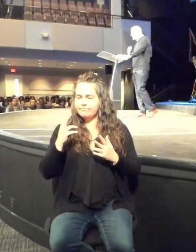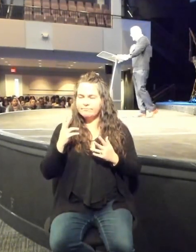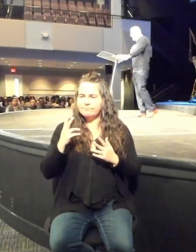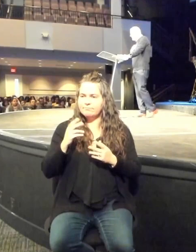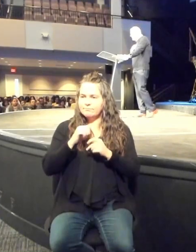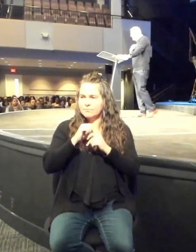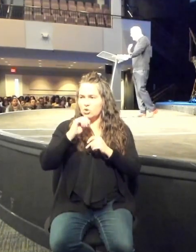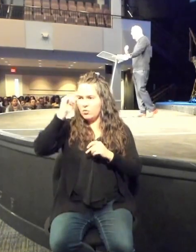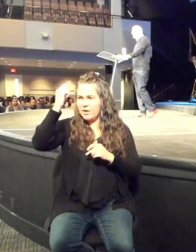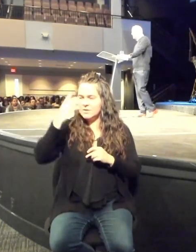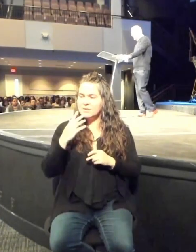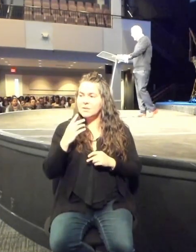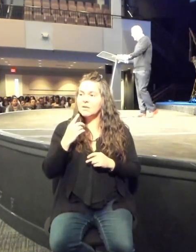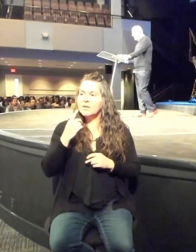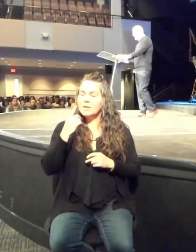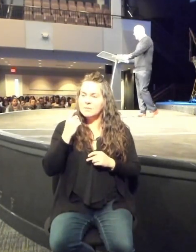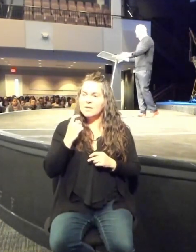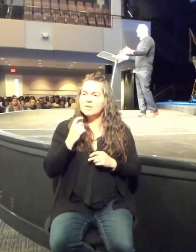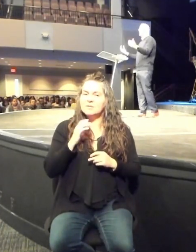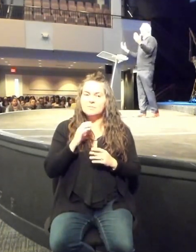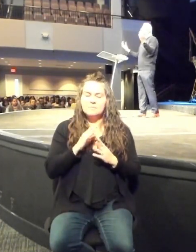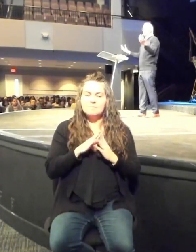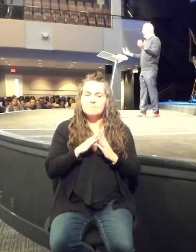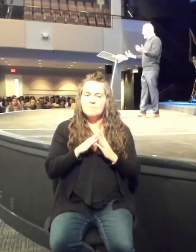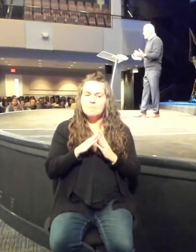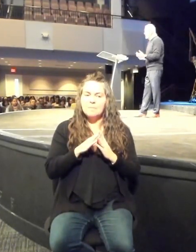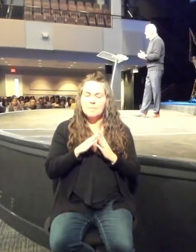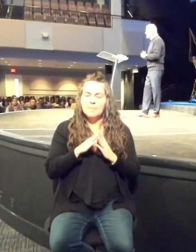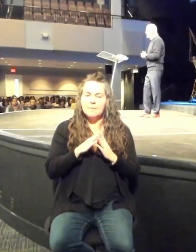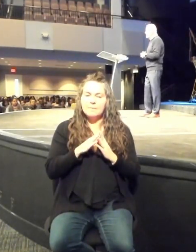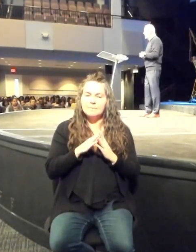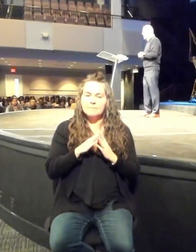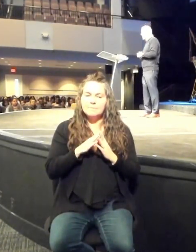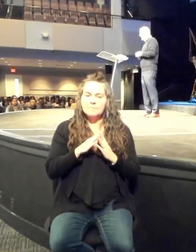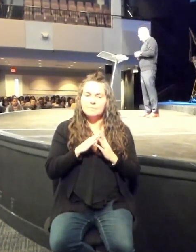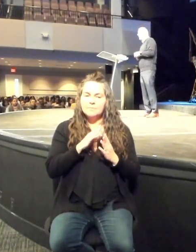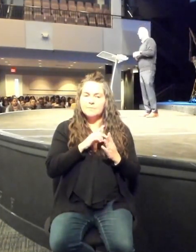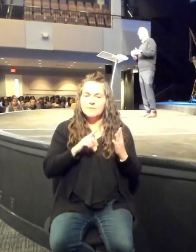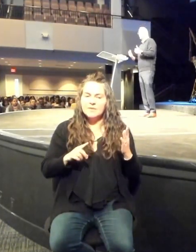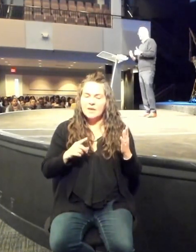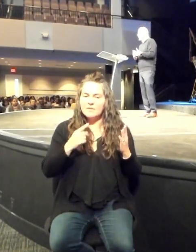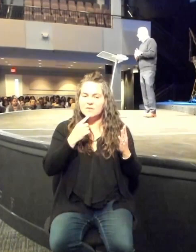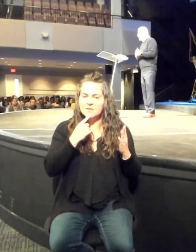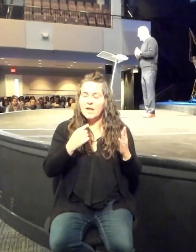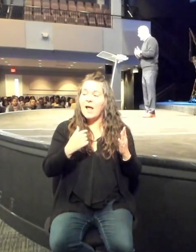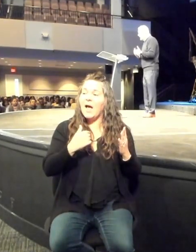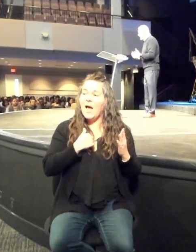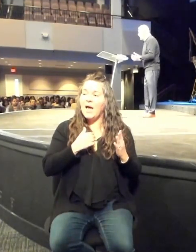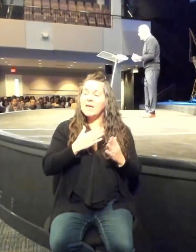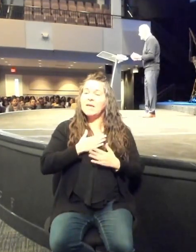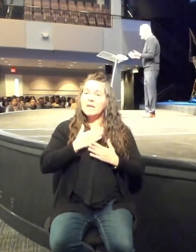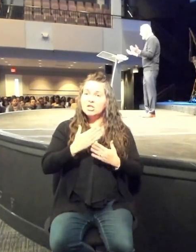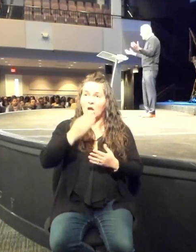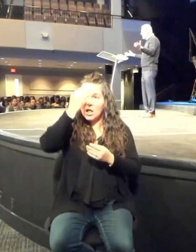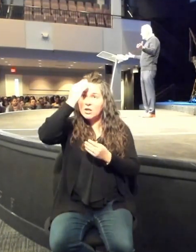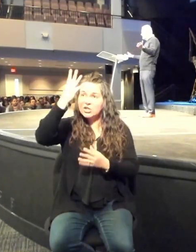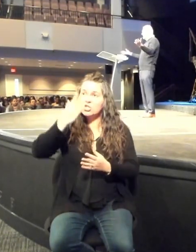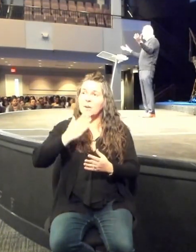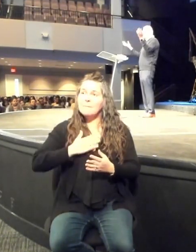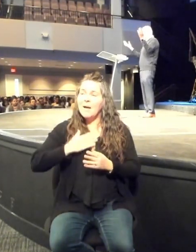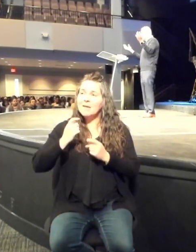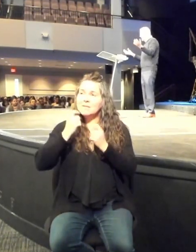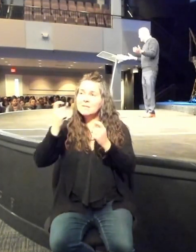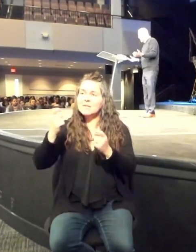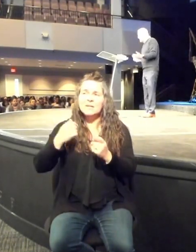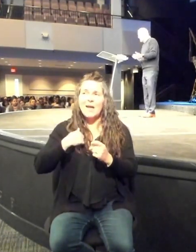was sapped as in the heat of summer. Then I acknowledged my sin to you and did not cover up my iniquity. I said, I will